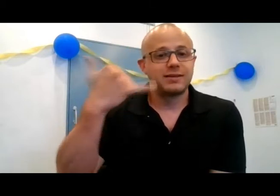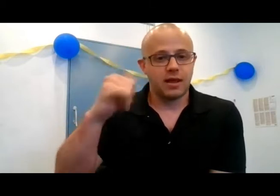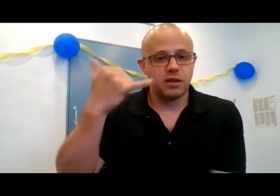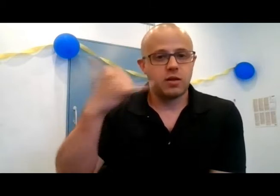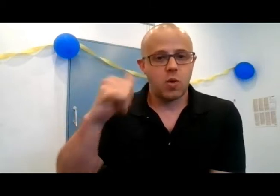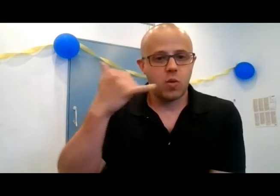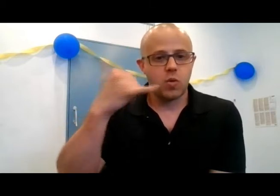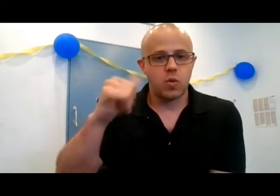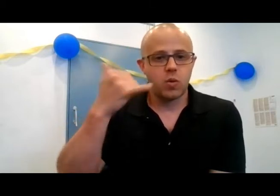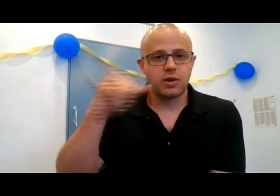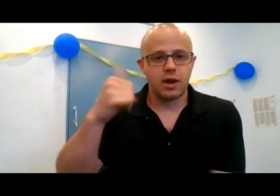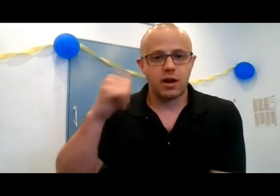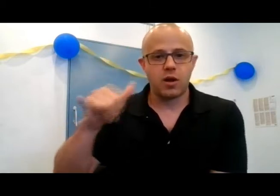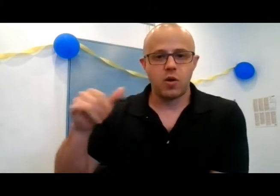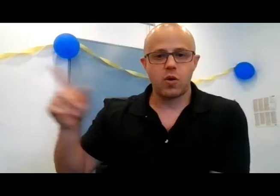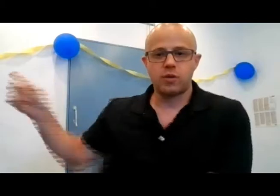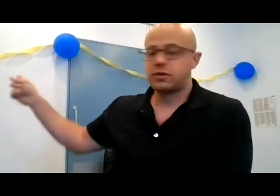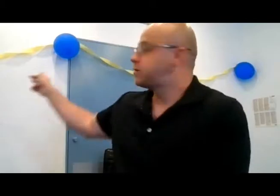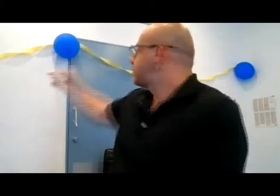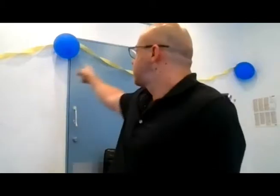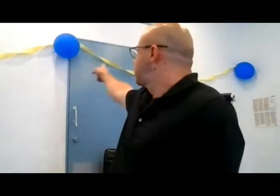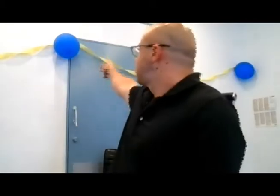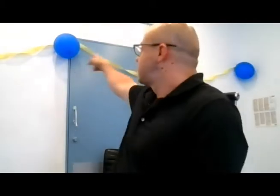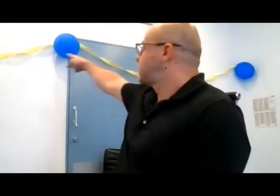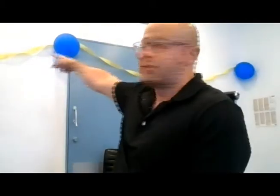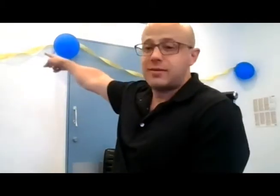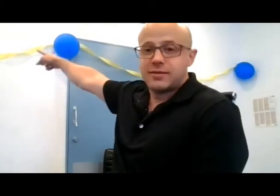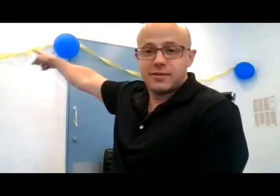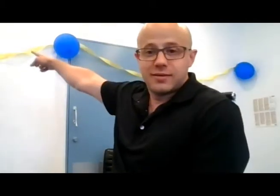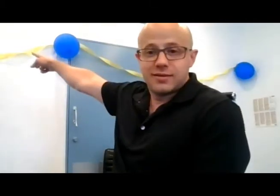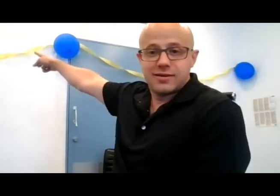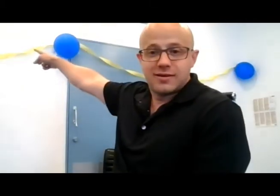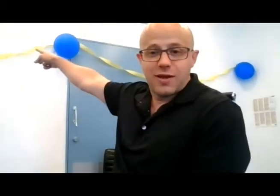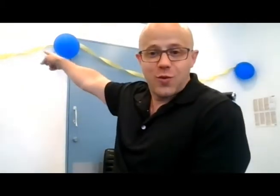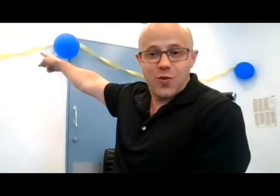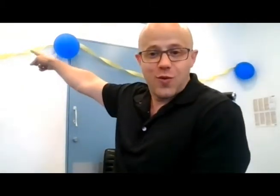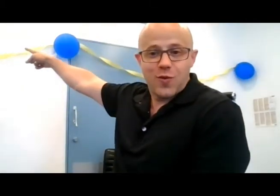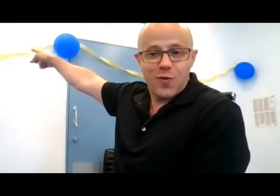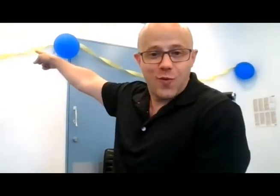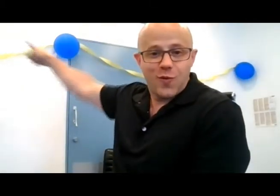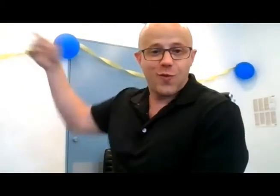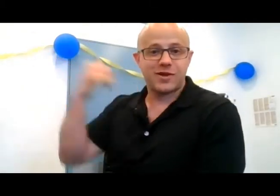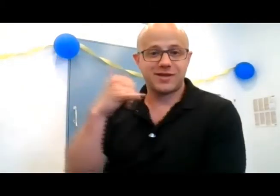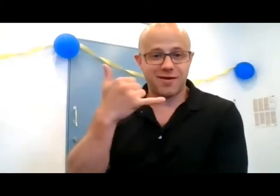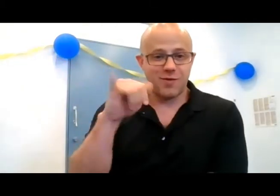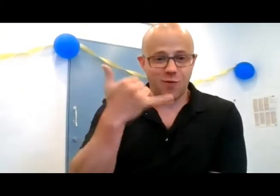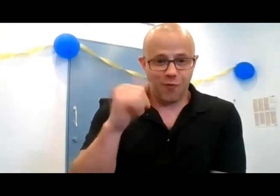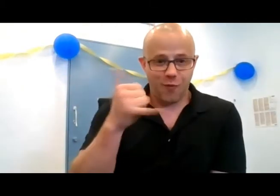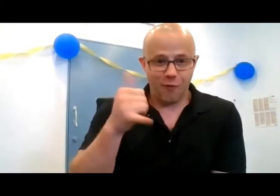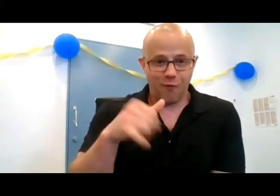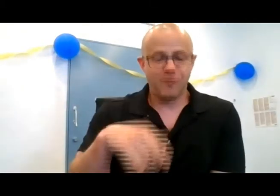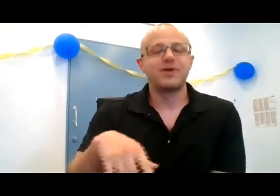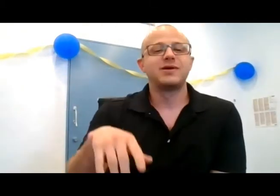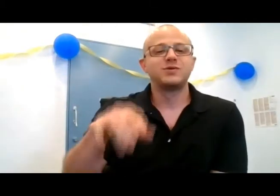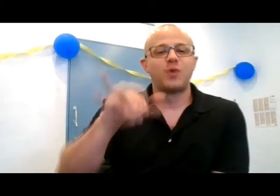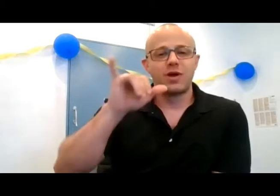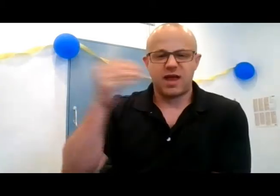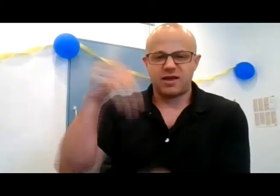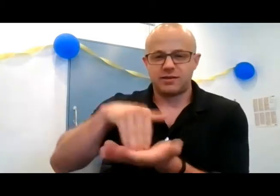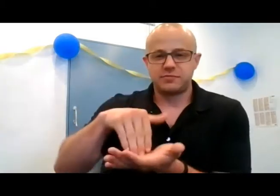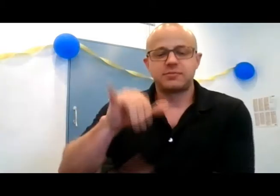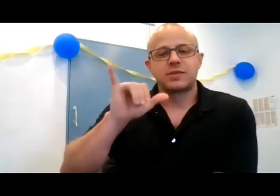Y-E-L-L-O-W, yellow. This is a sign for yellow, such as the streamer in the room, that's yellow.